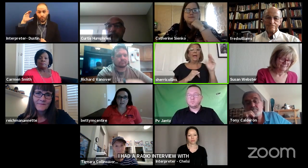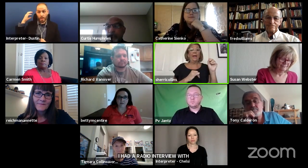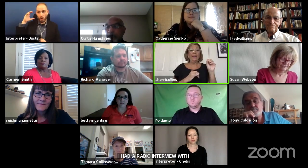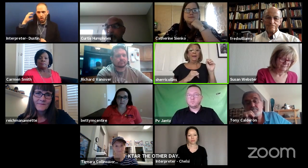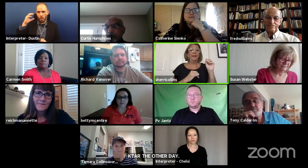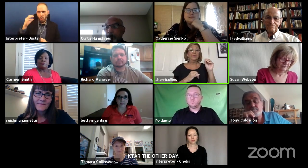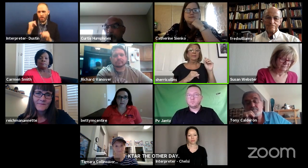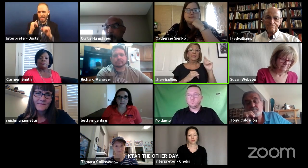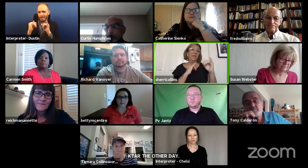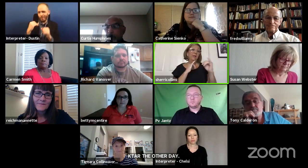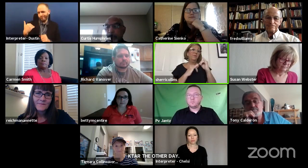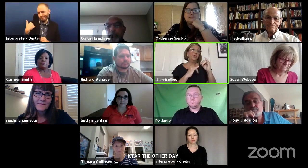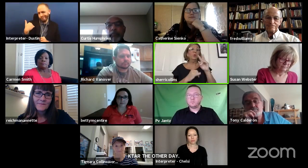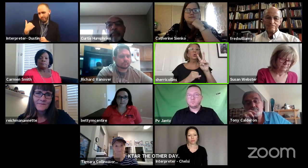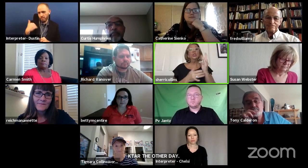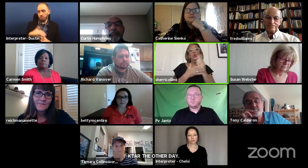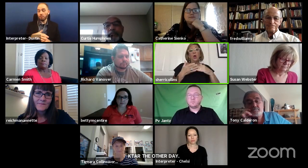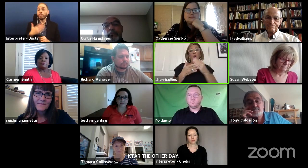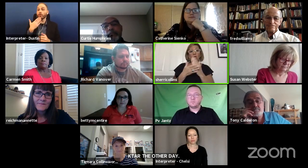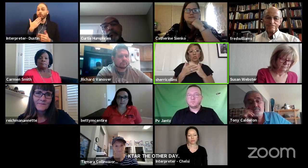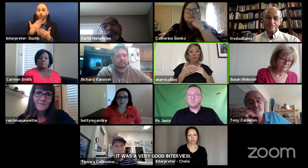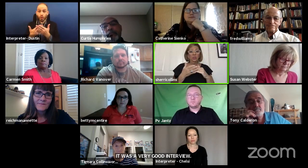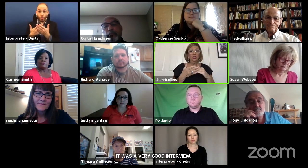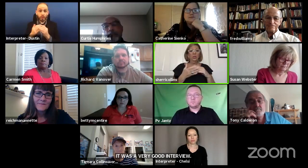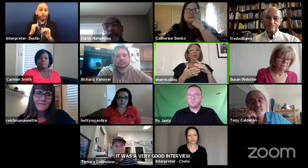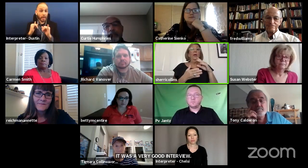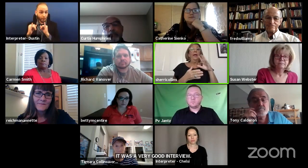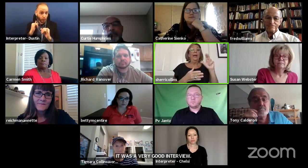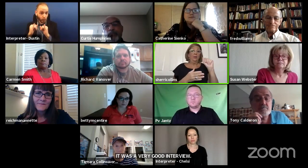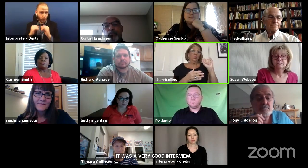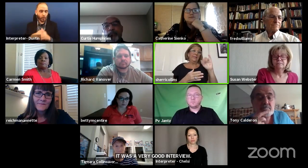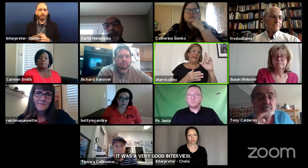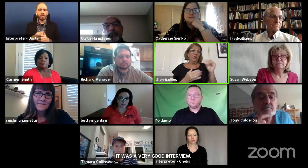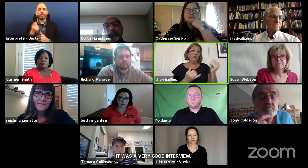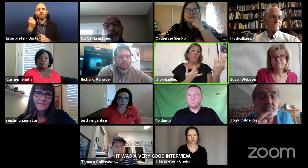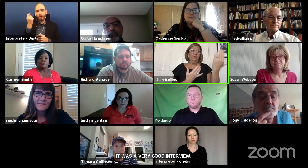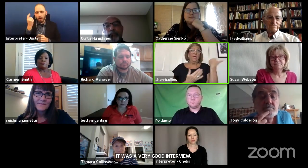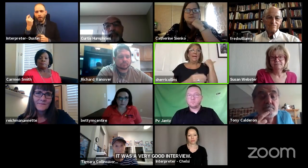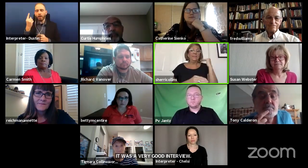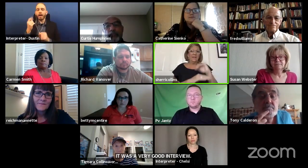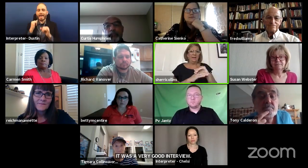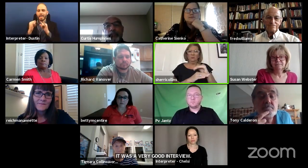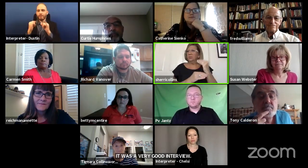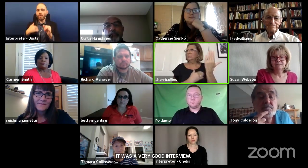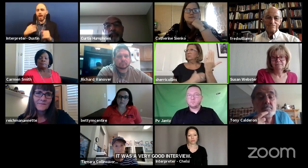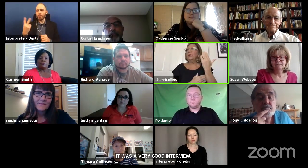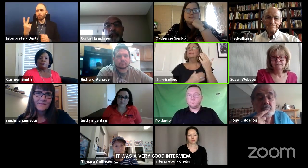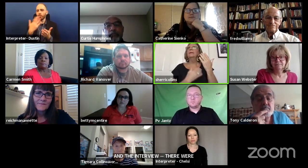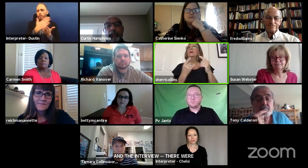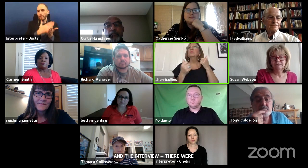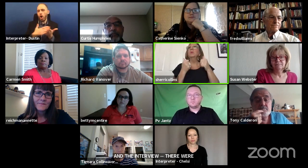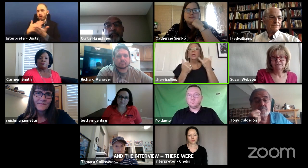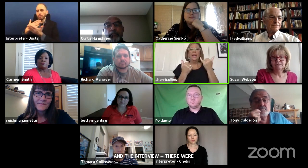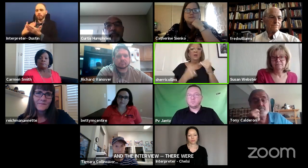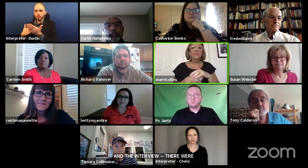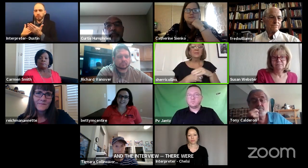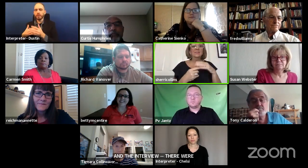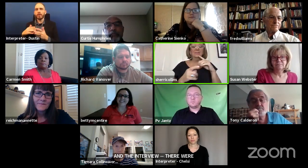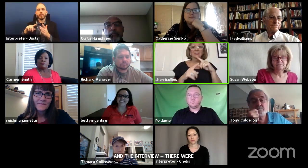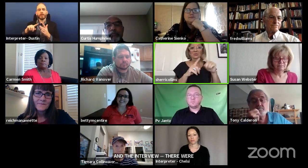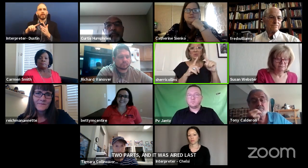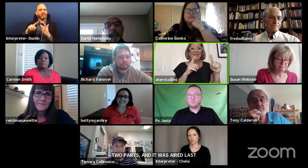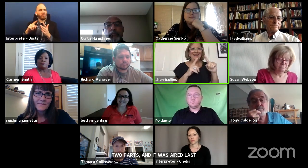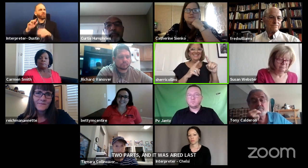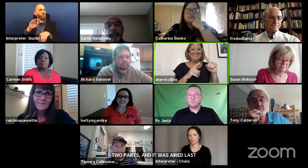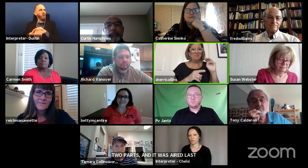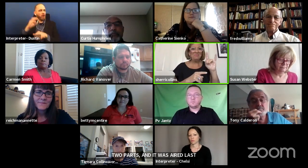interview, and the interview, there were 2 parts, and it was aired last night or this morning. I can't remember now. There's